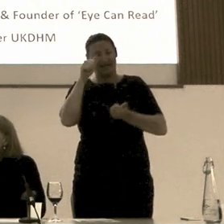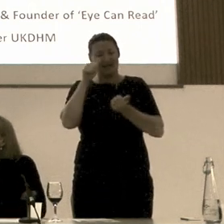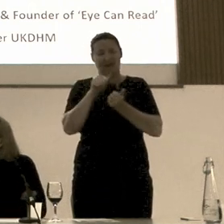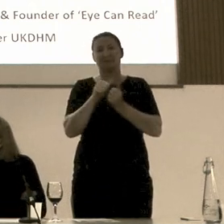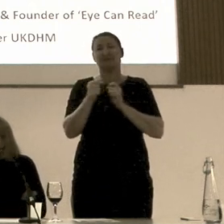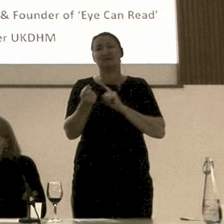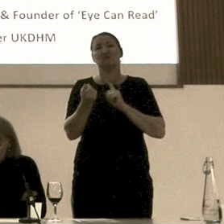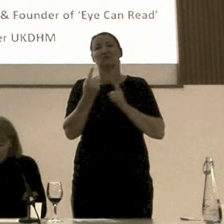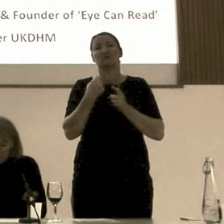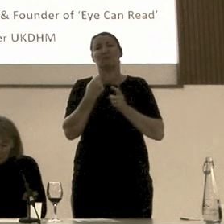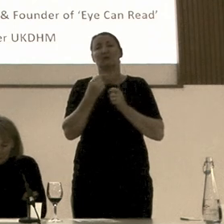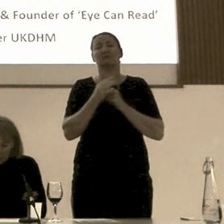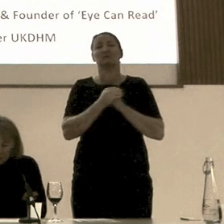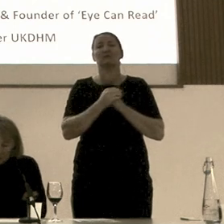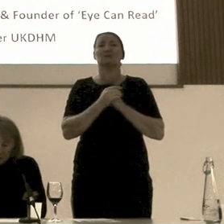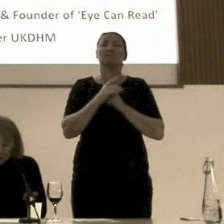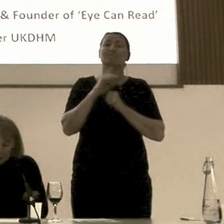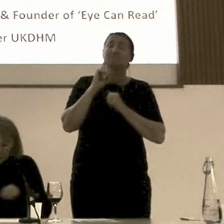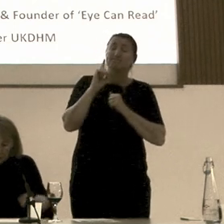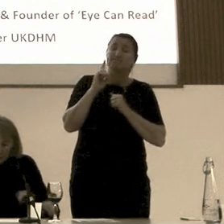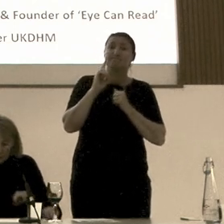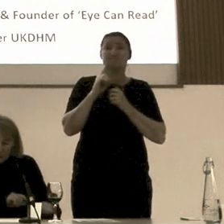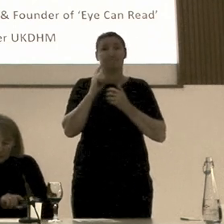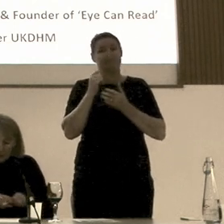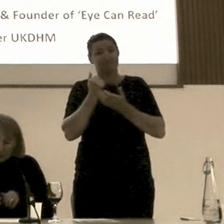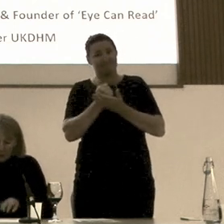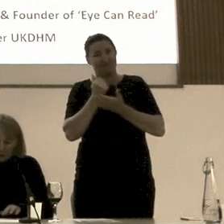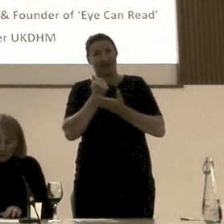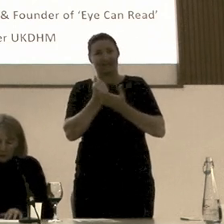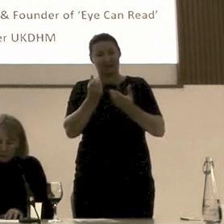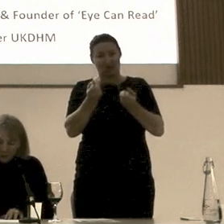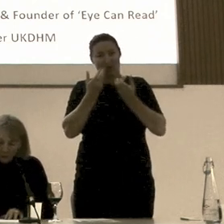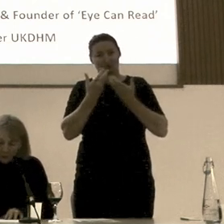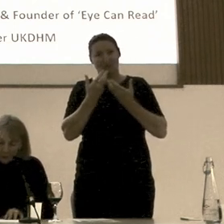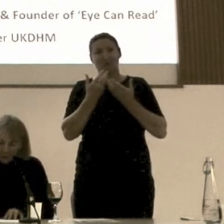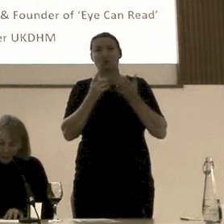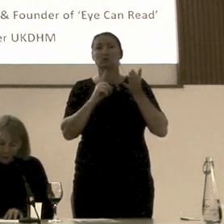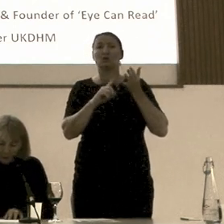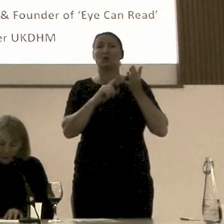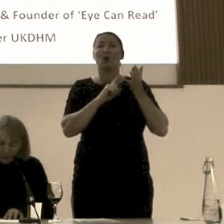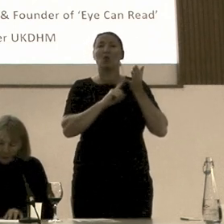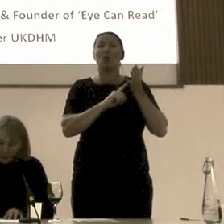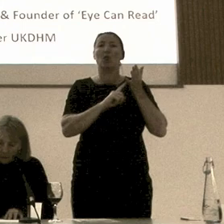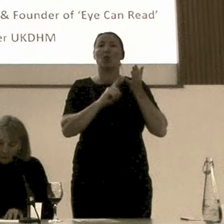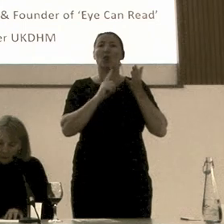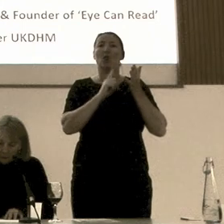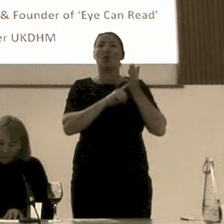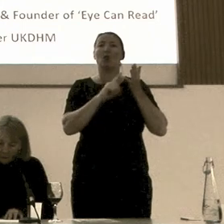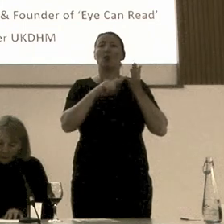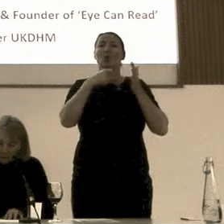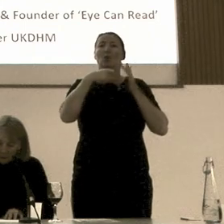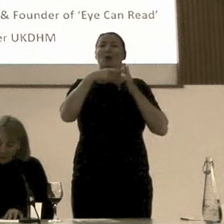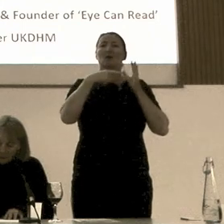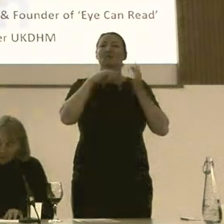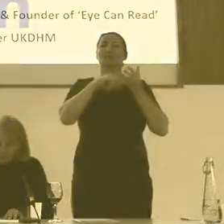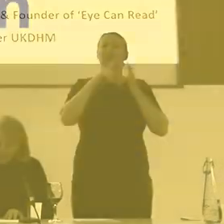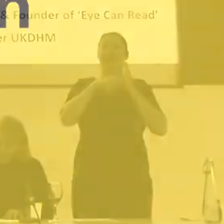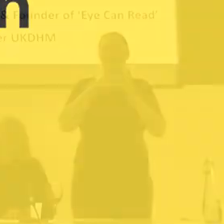of the outstanding contributions came from 11-year-old Lucas Jackson, and Rich is now going to show